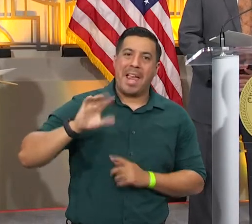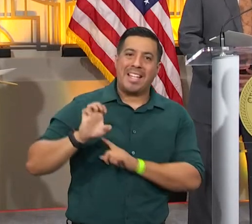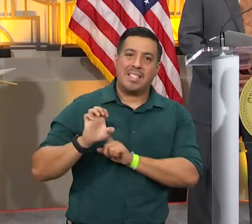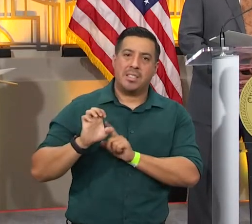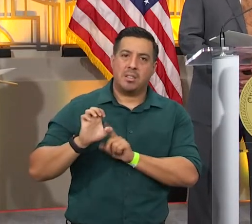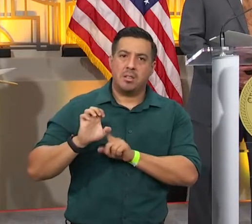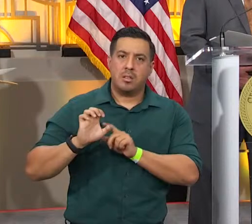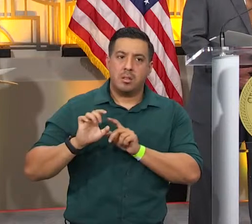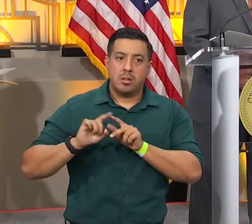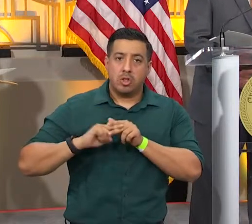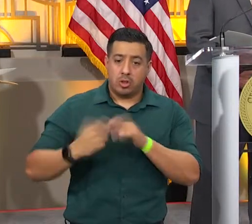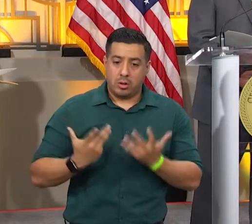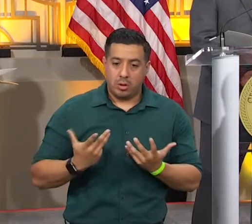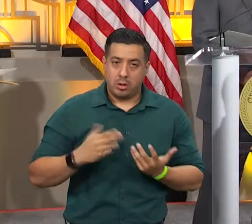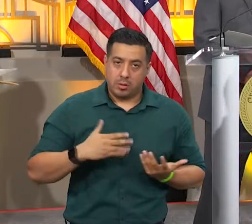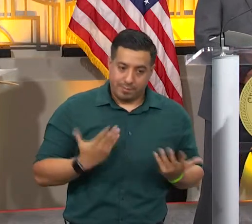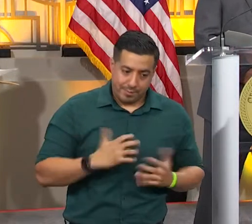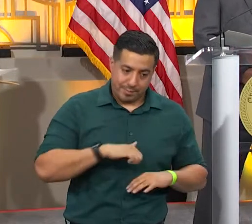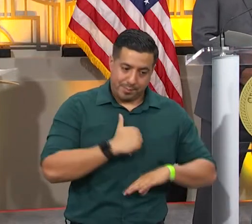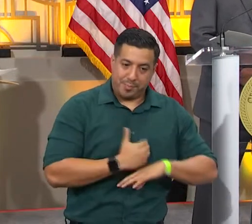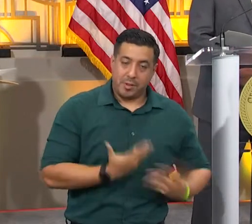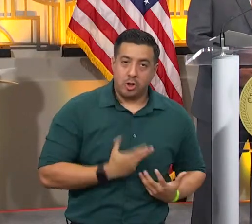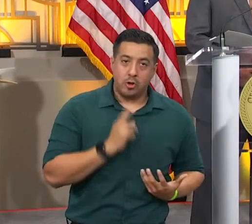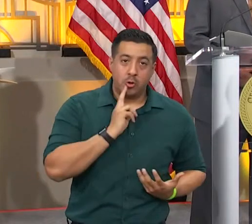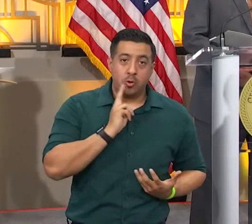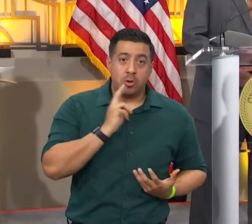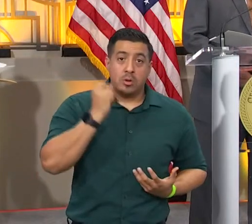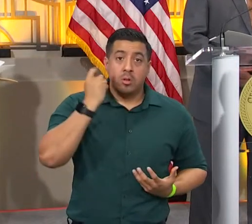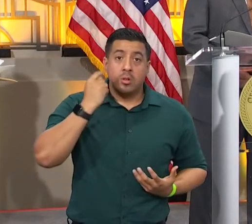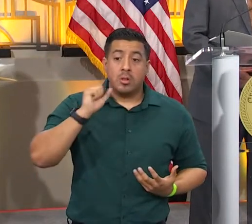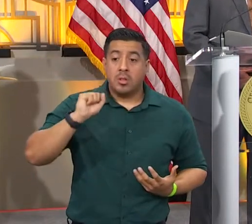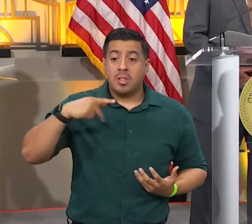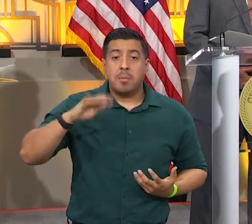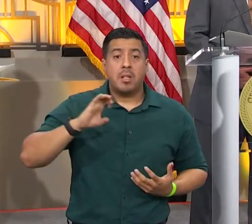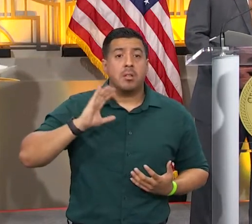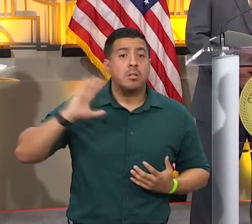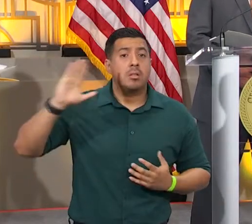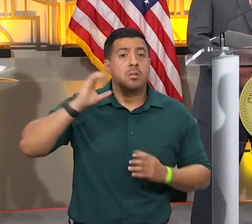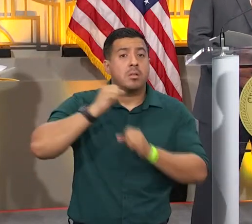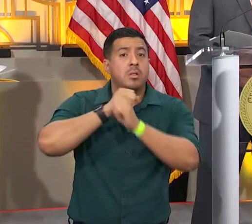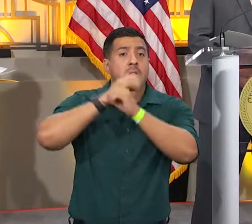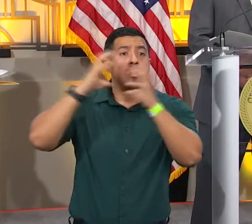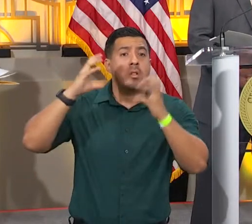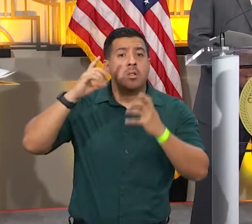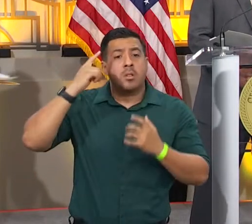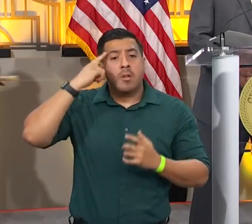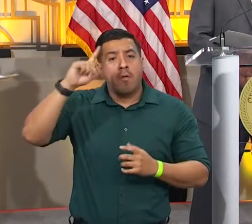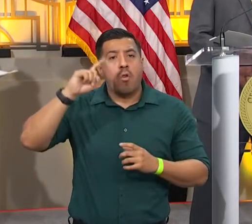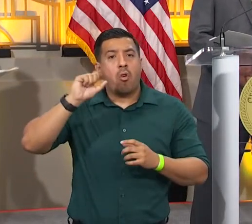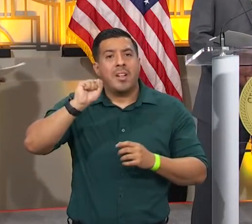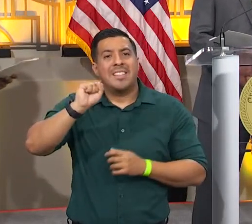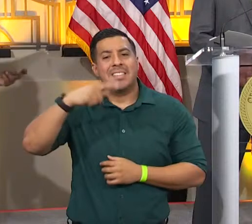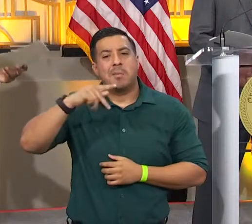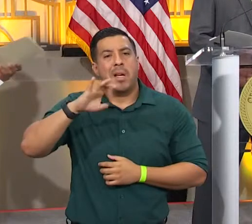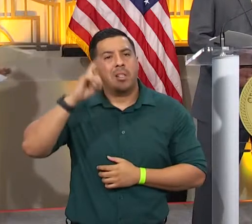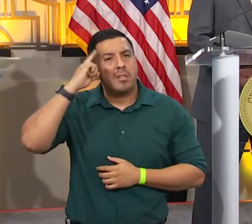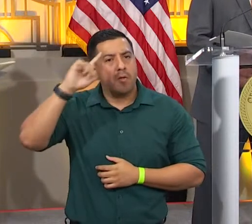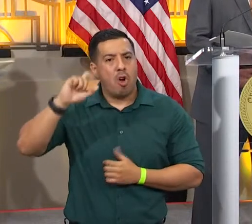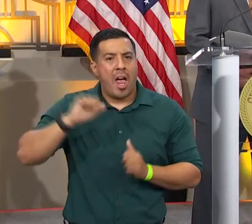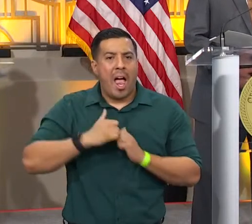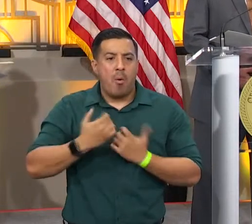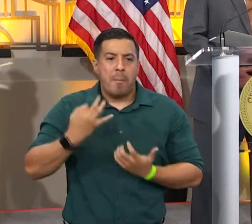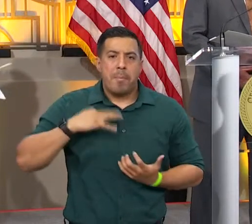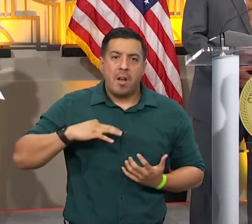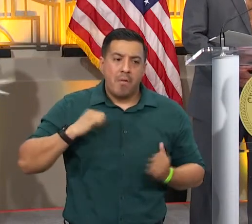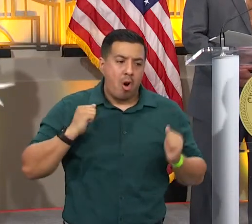starts here in Houston. Axiom Space, founded with a vision of a thriving home in space that benefits every human